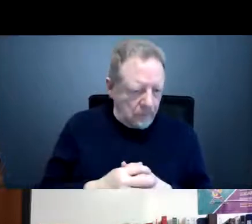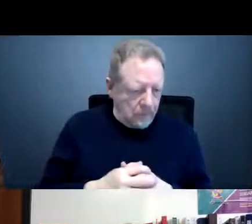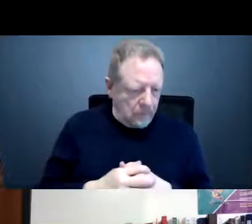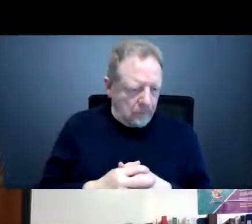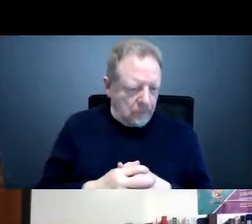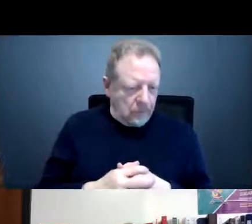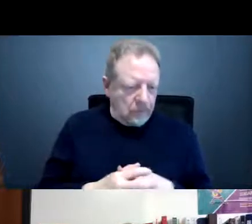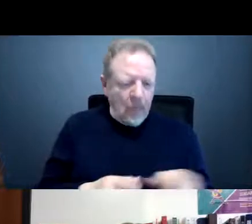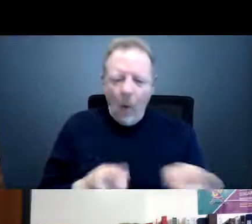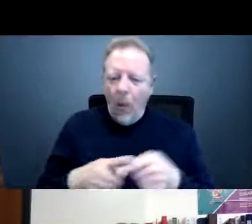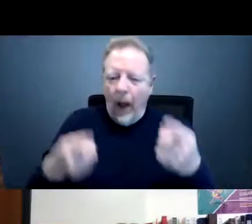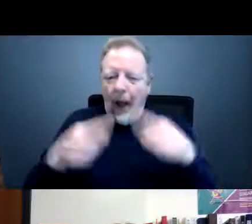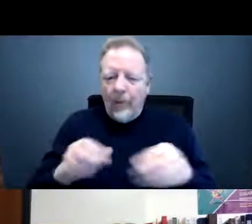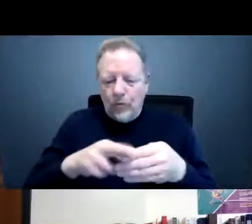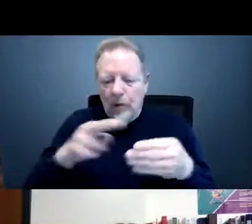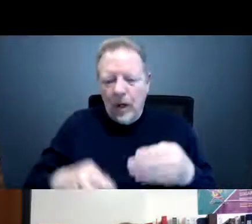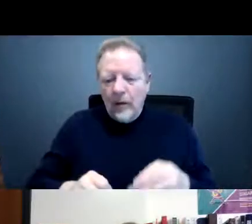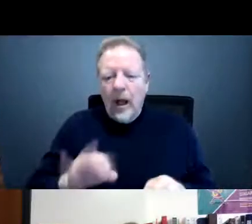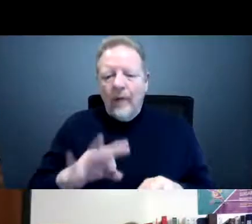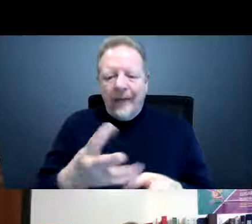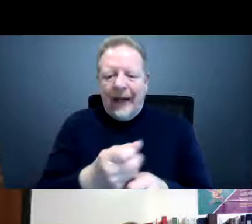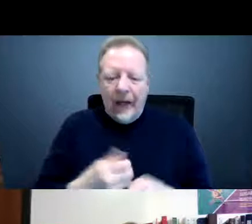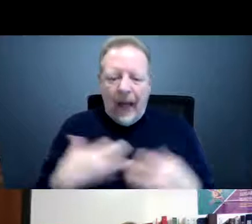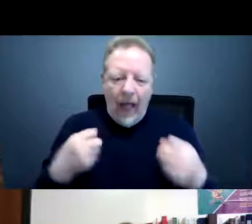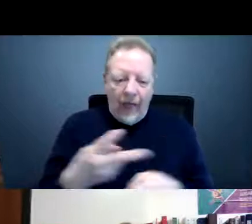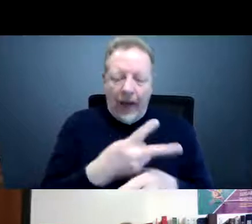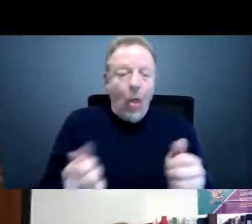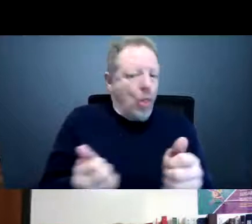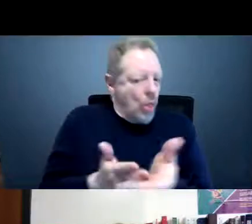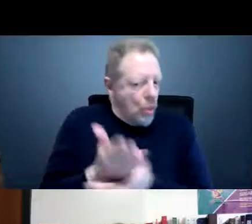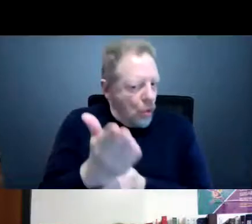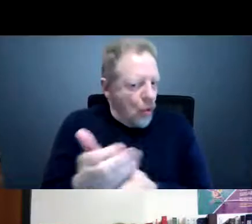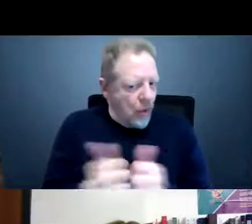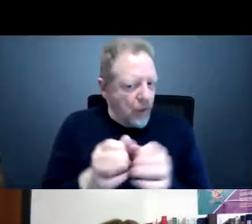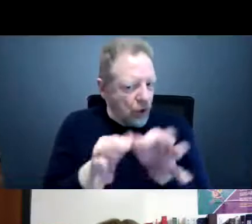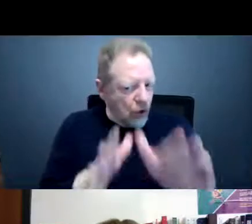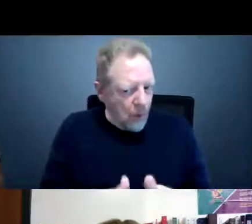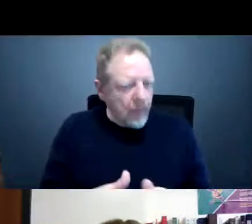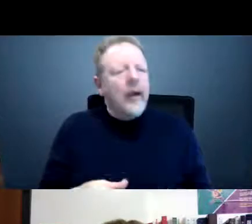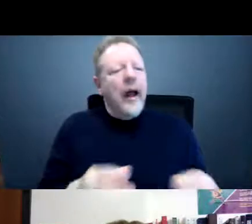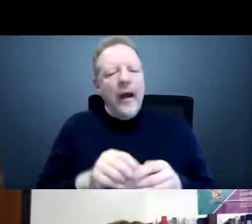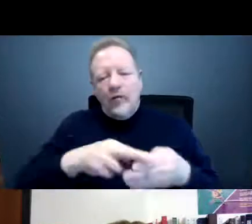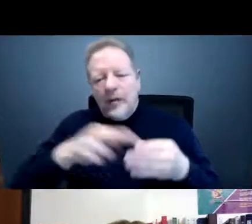What happens as a result of receiving healthcare. And outcomes is the way things turn out.